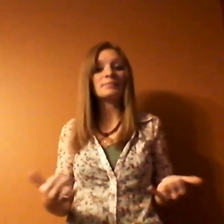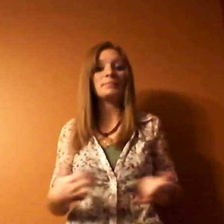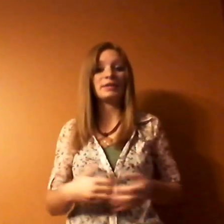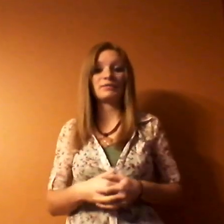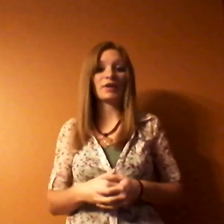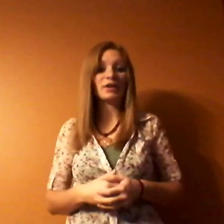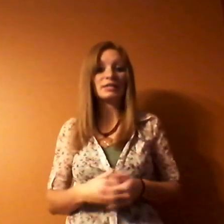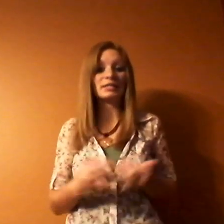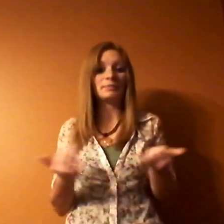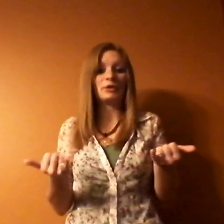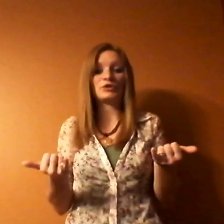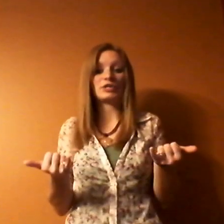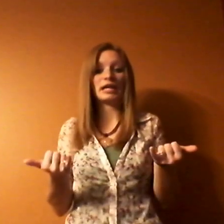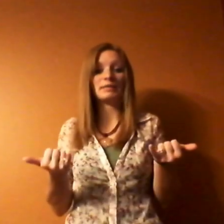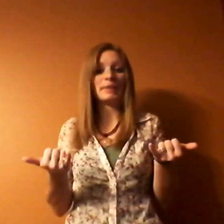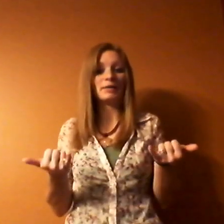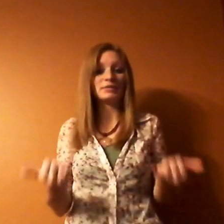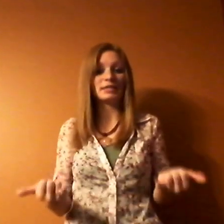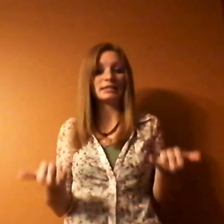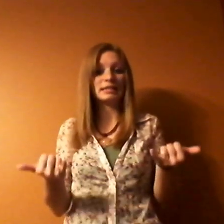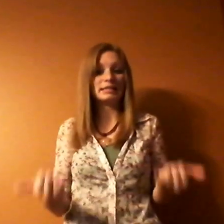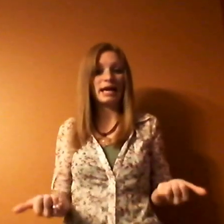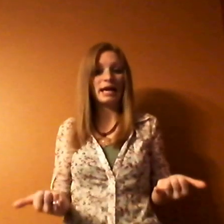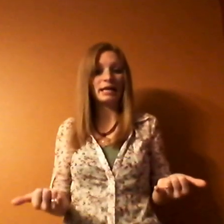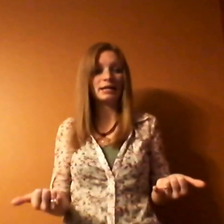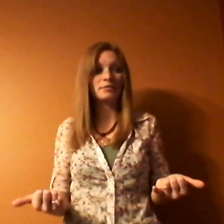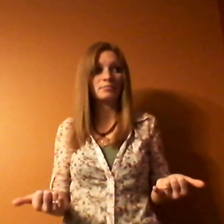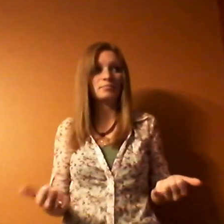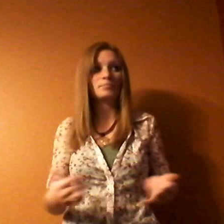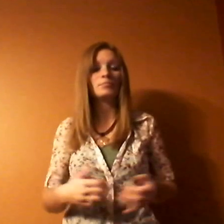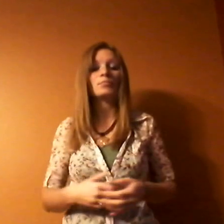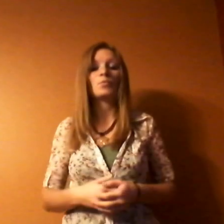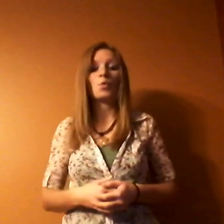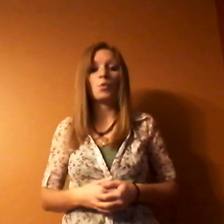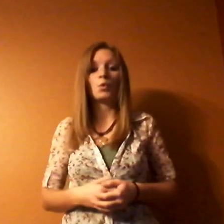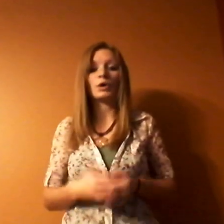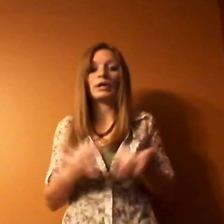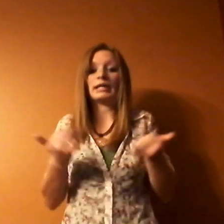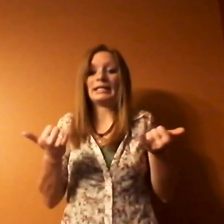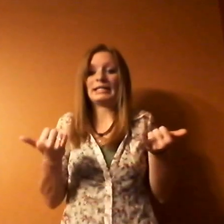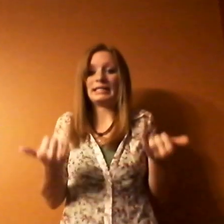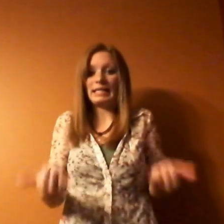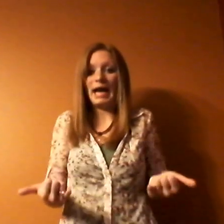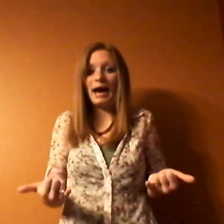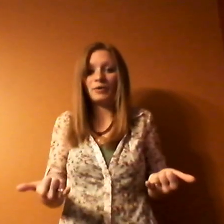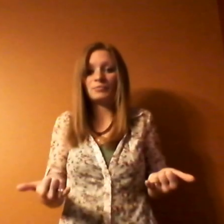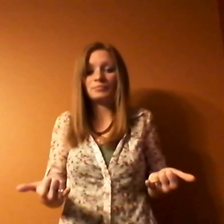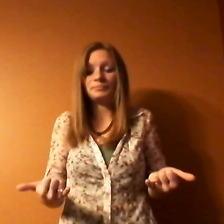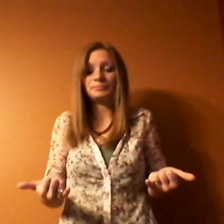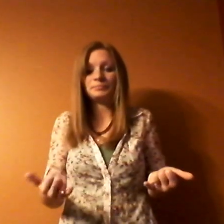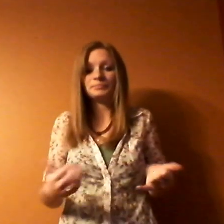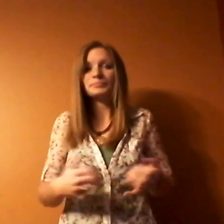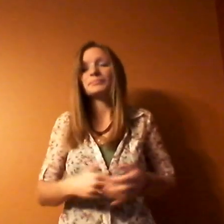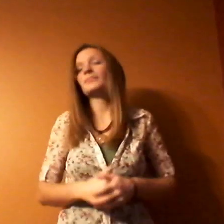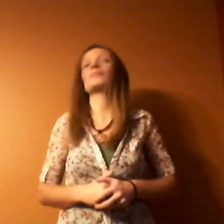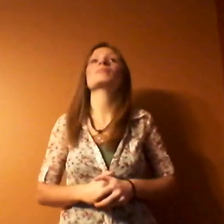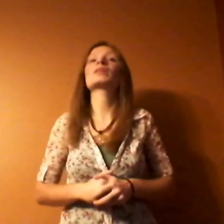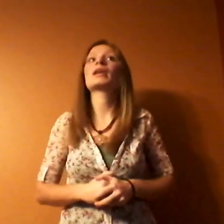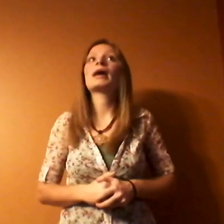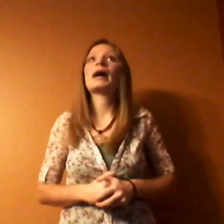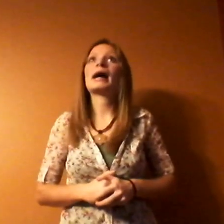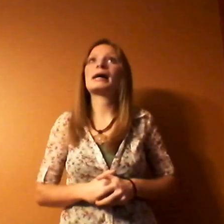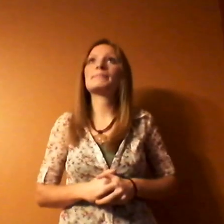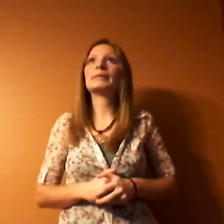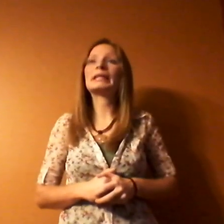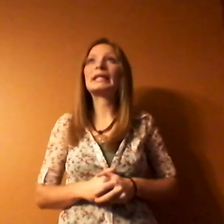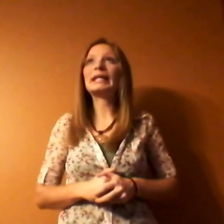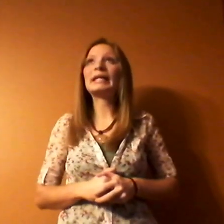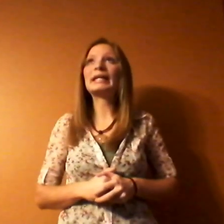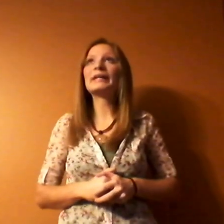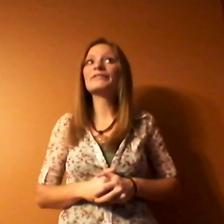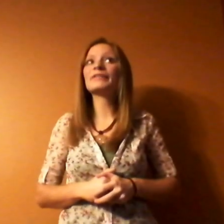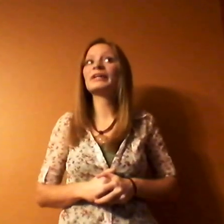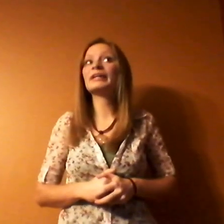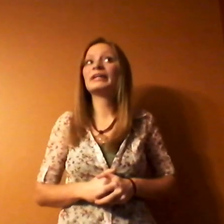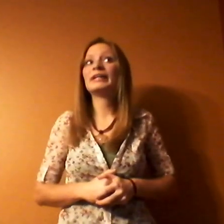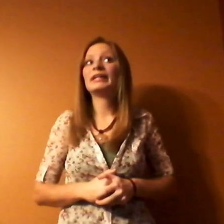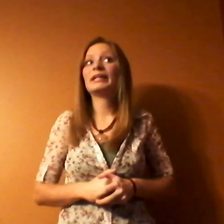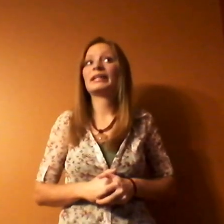being very similar, just kind of bounce it, today or now. I believe that